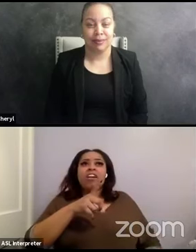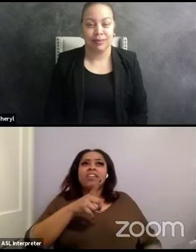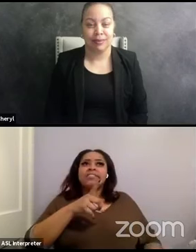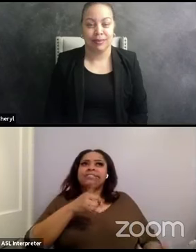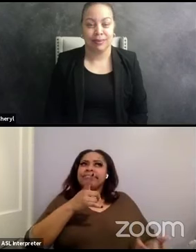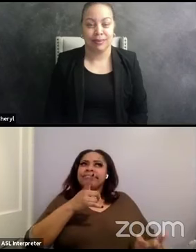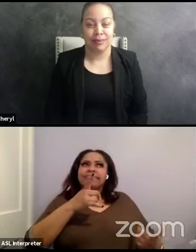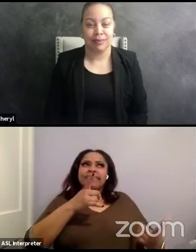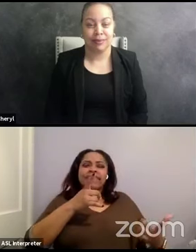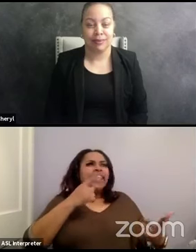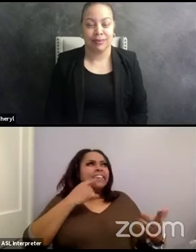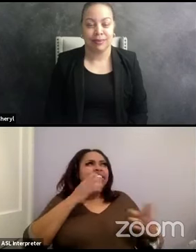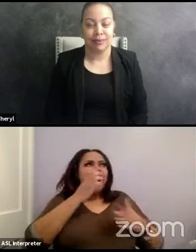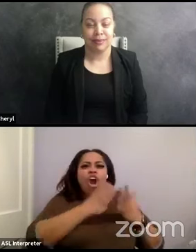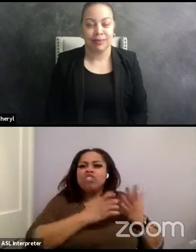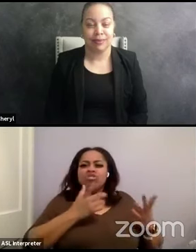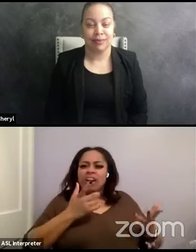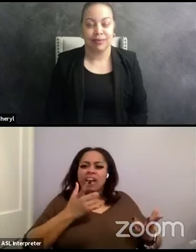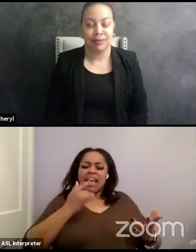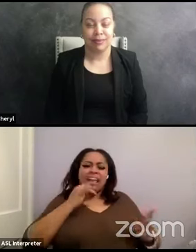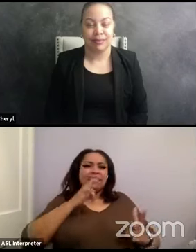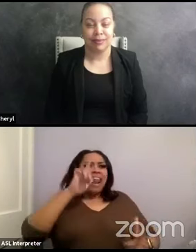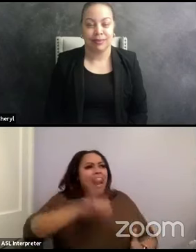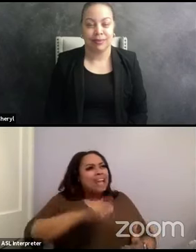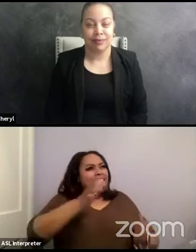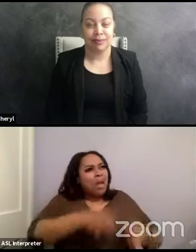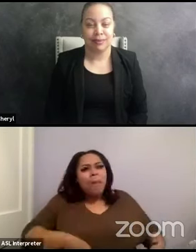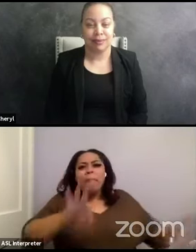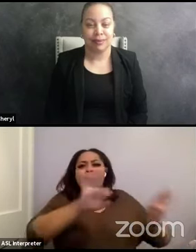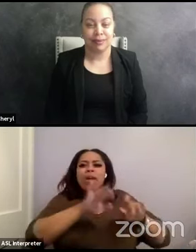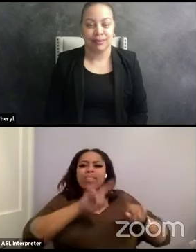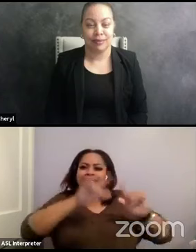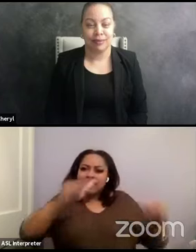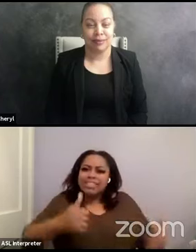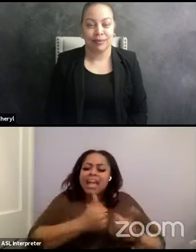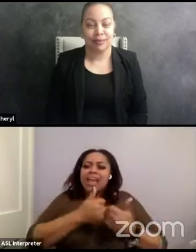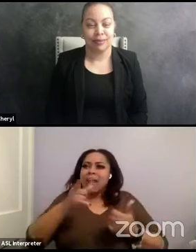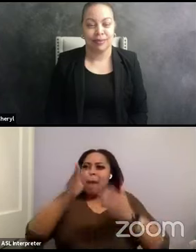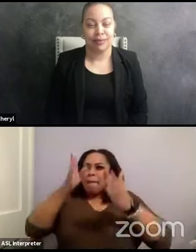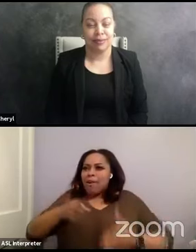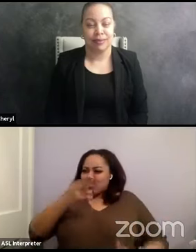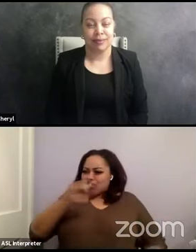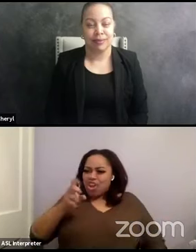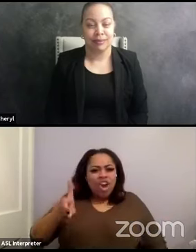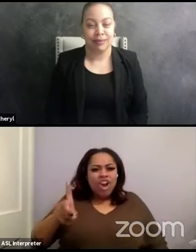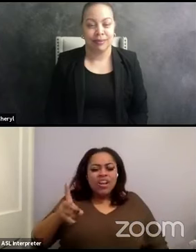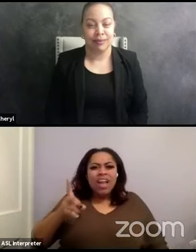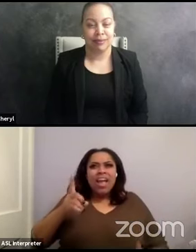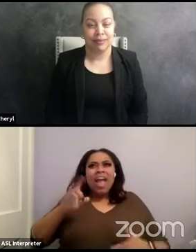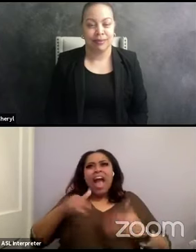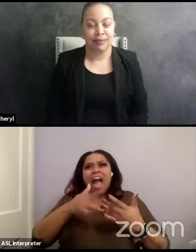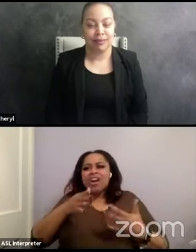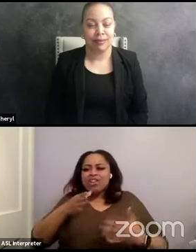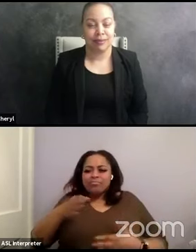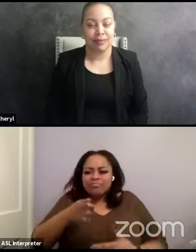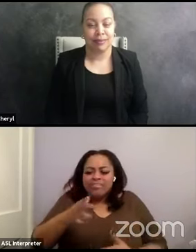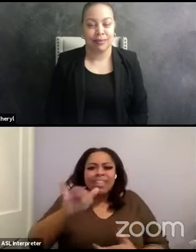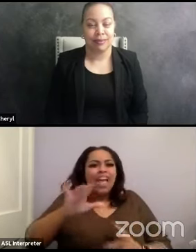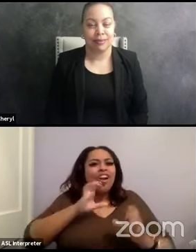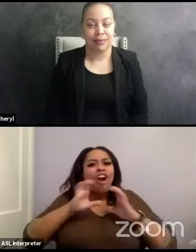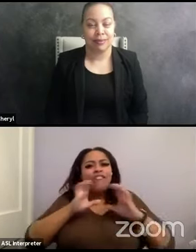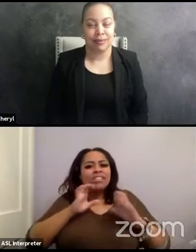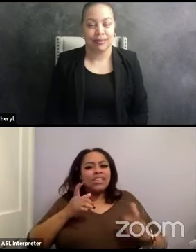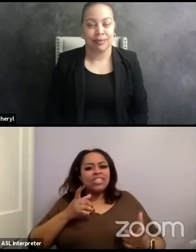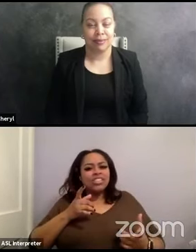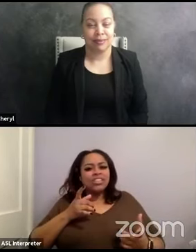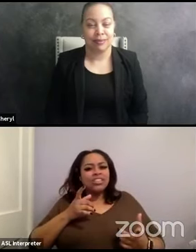it's a construct, it is less important than challenging someone's personhood. Like, how do you navigate conversations where trans folks